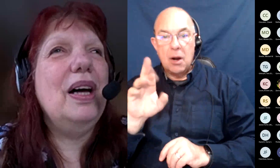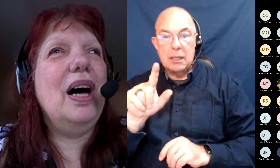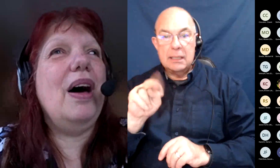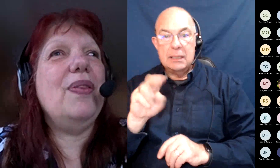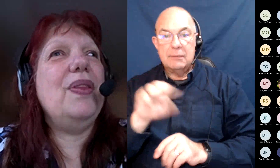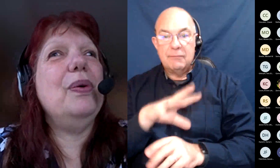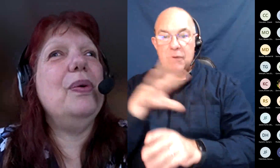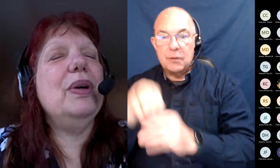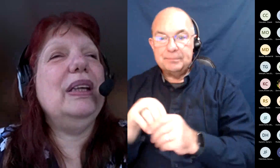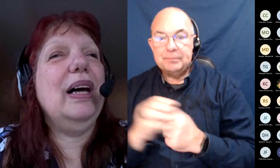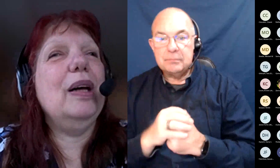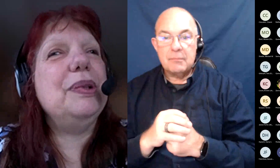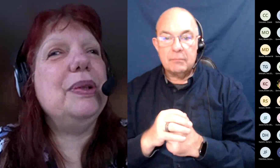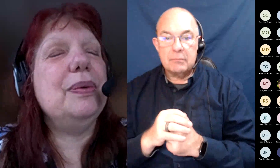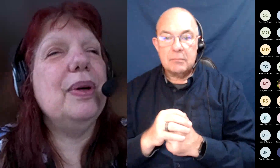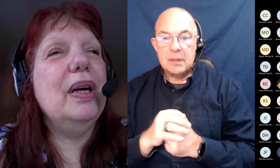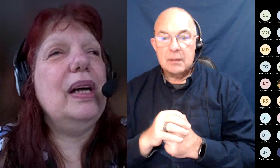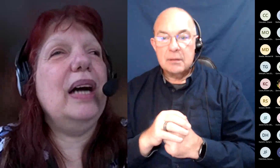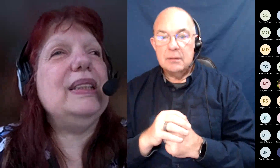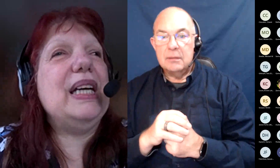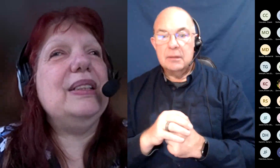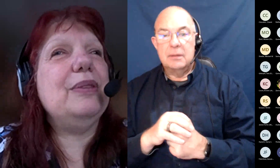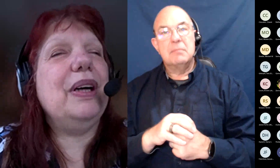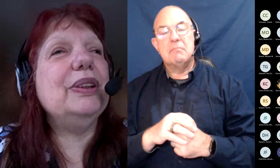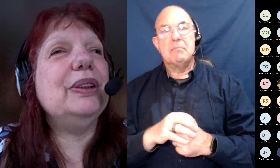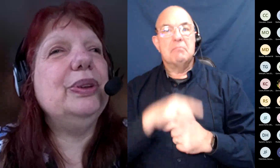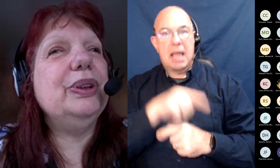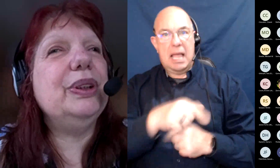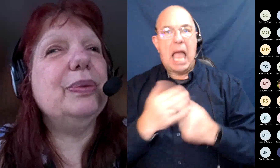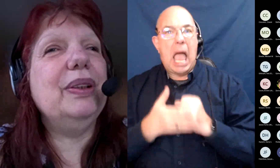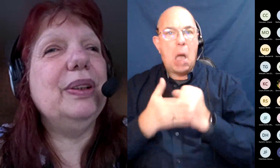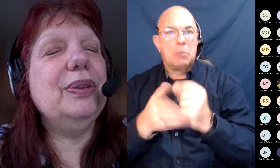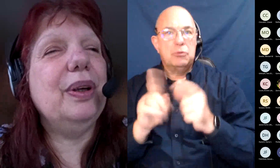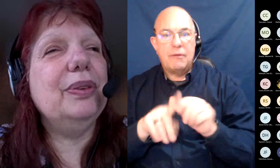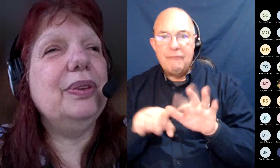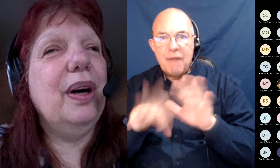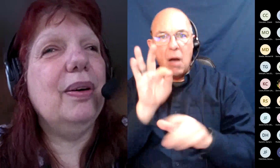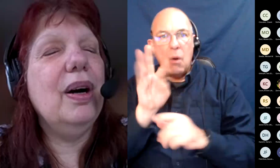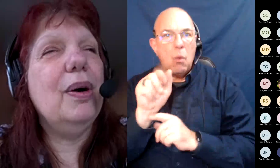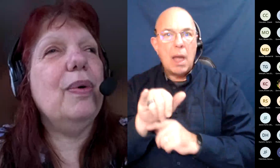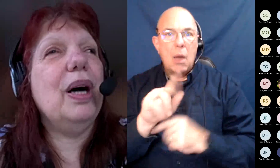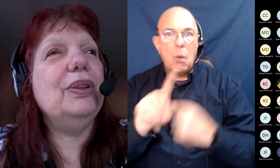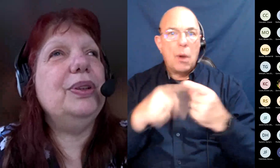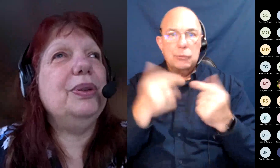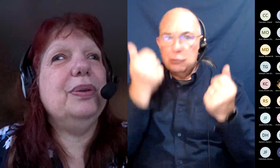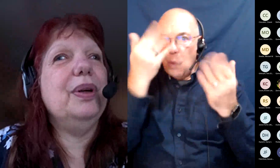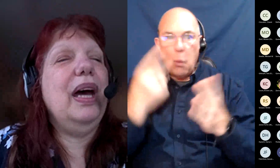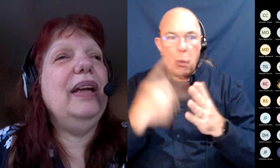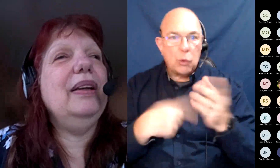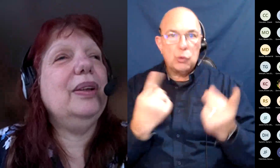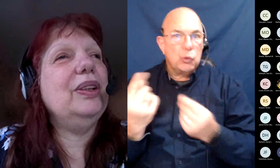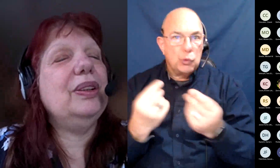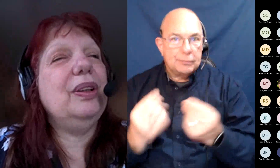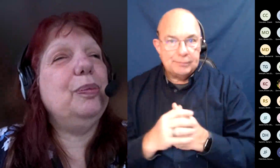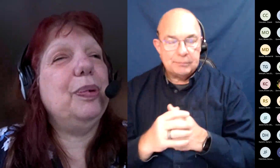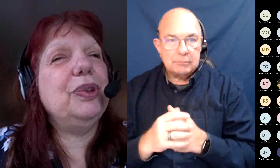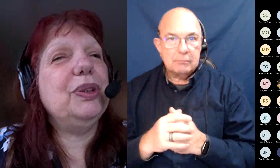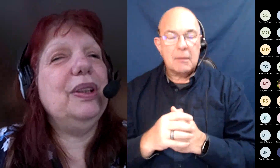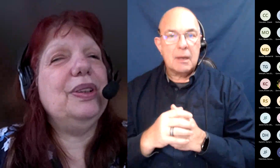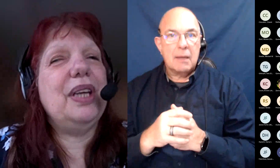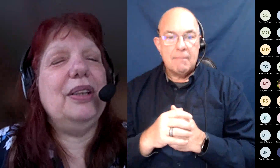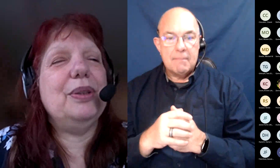of, uh, who can help you identify solutions when you don't know what to do, and